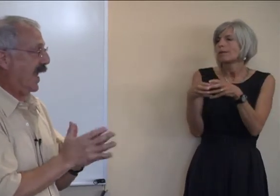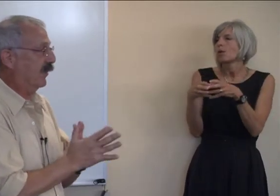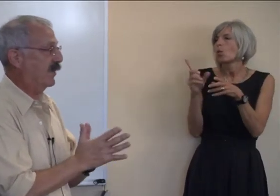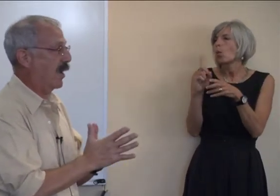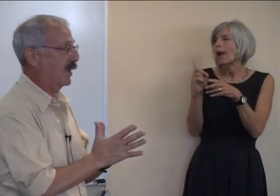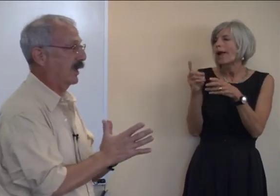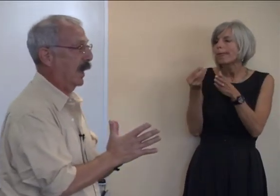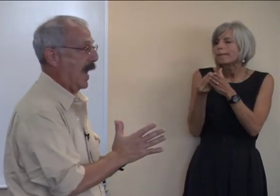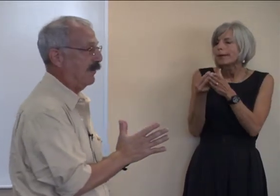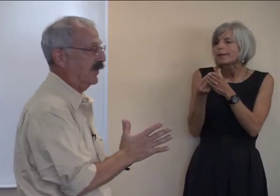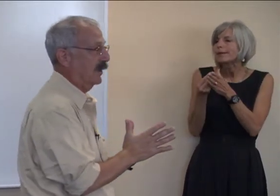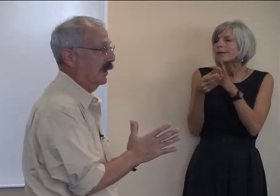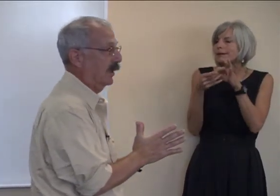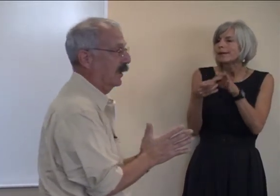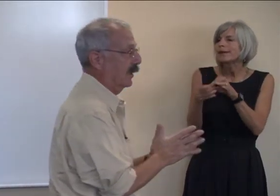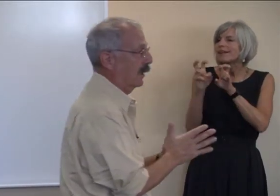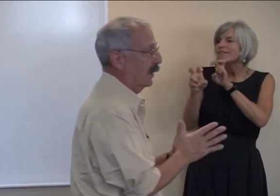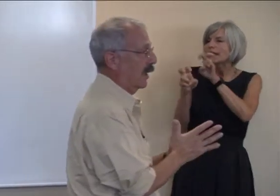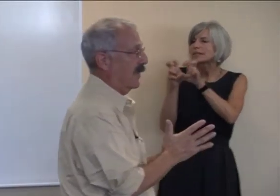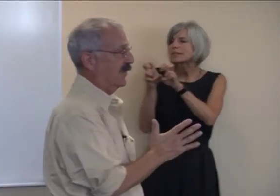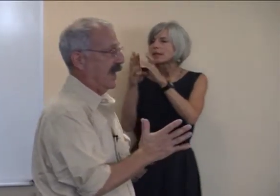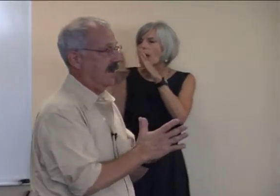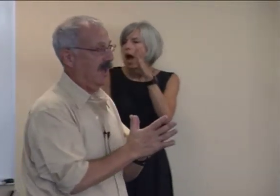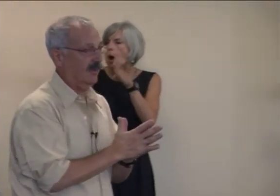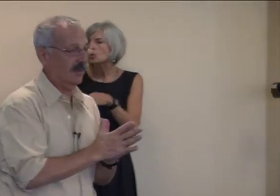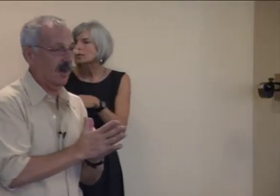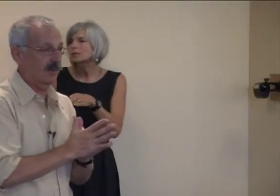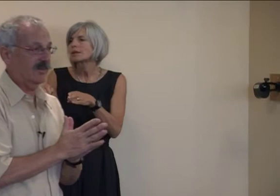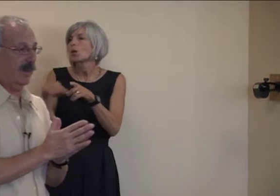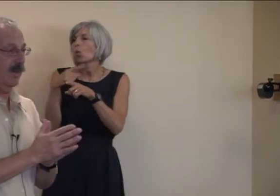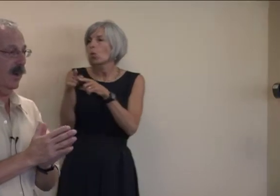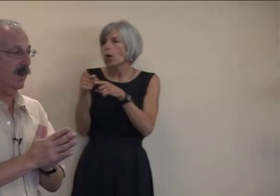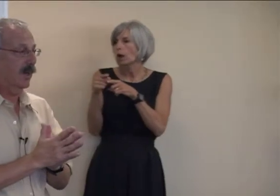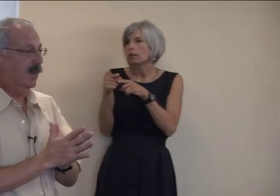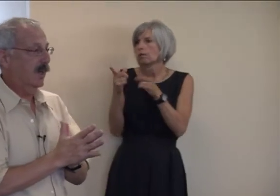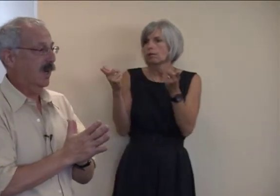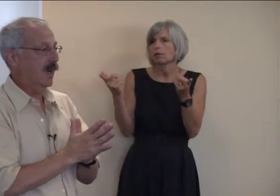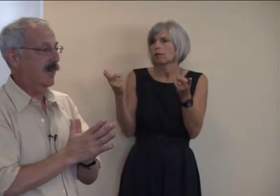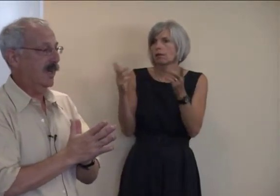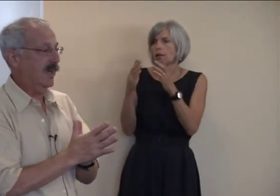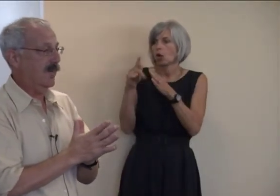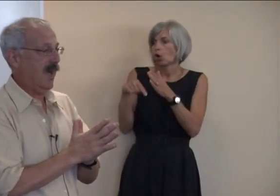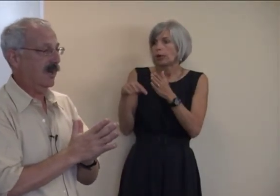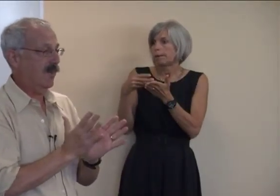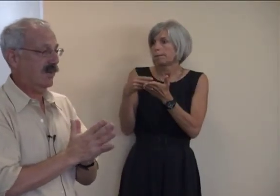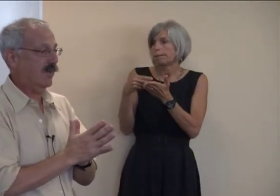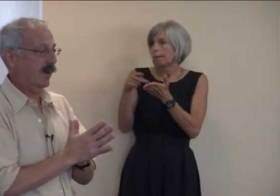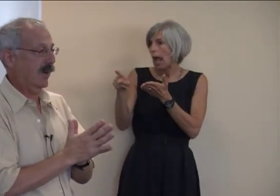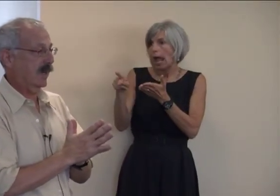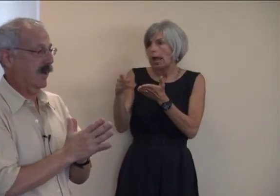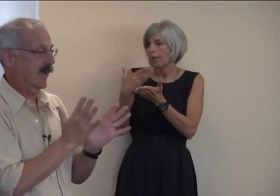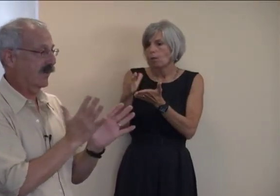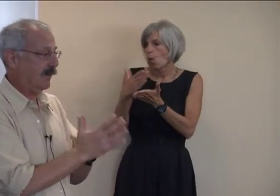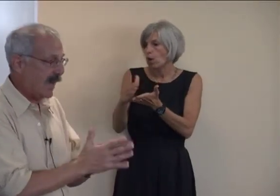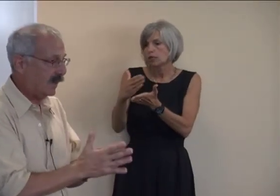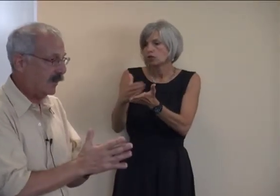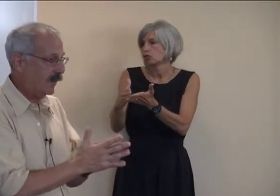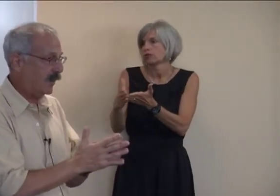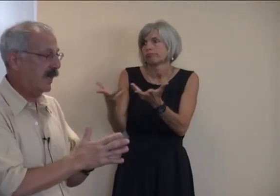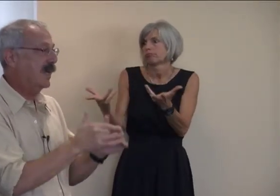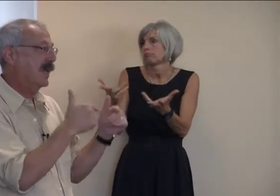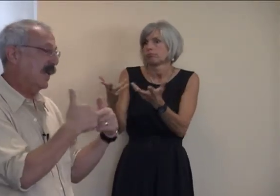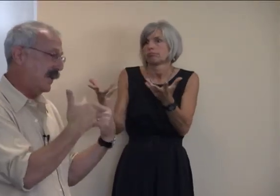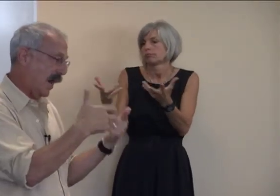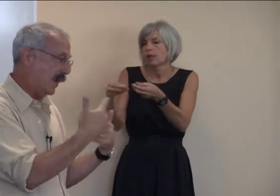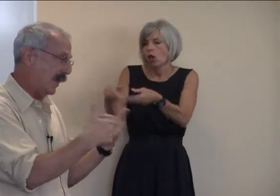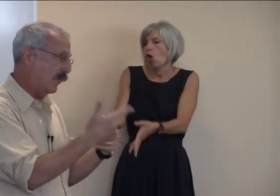So as the housing market collapsed, as that house of cards fell apart, it impacted much more greatly on the Hispanic